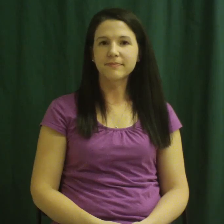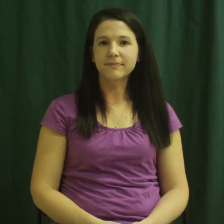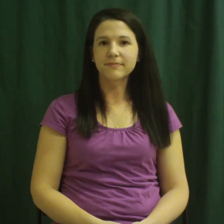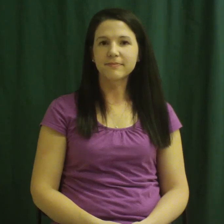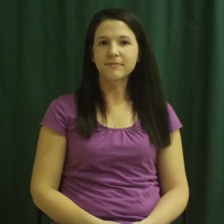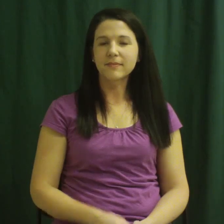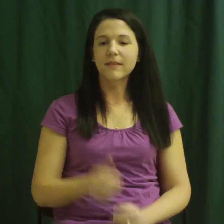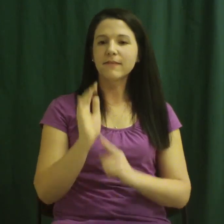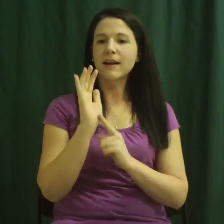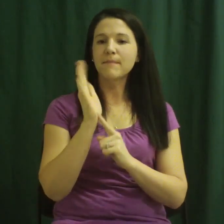5 minutes you have.